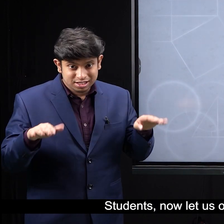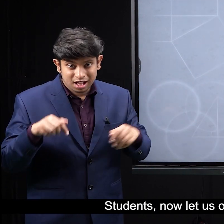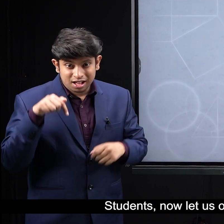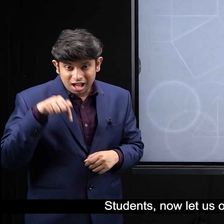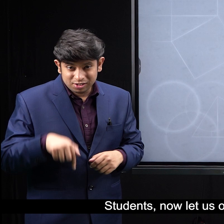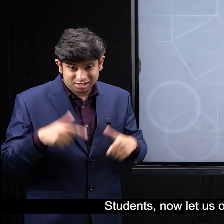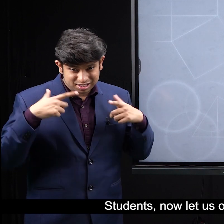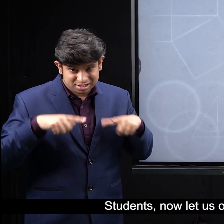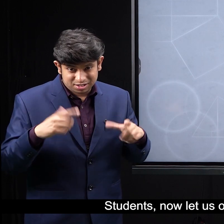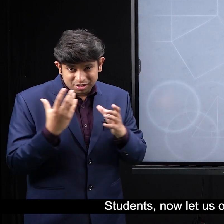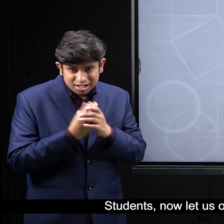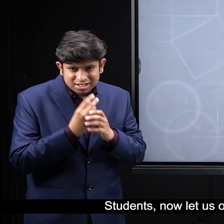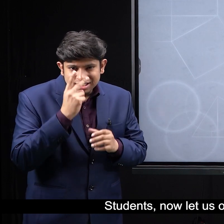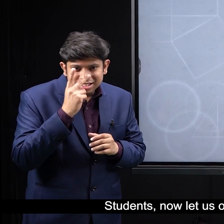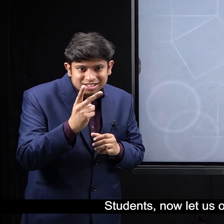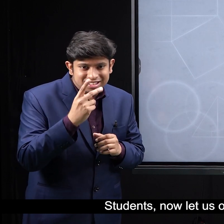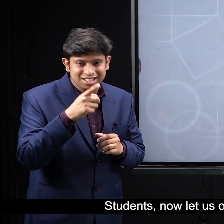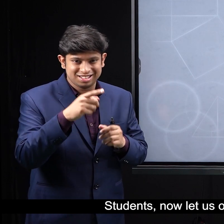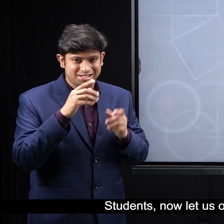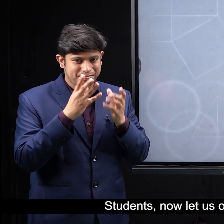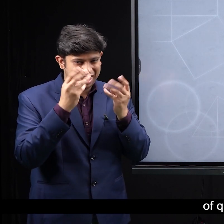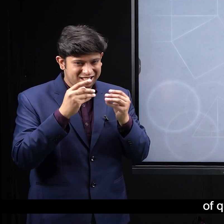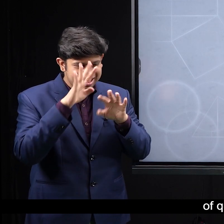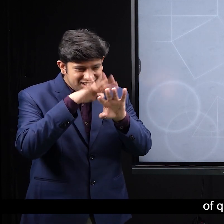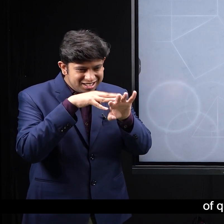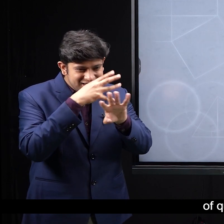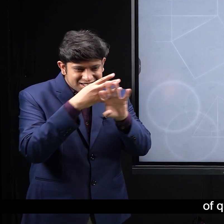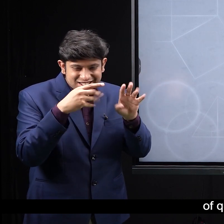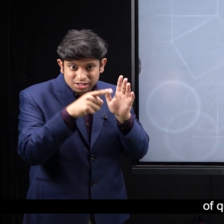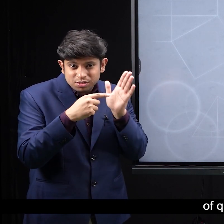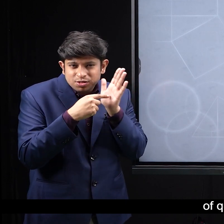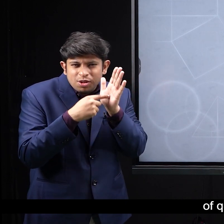Now let us observe the geometrical representation of quadratic polynomial.